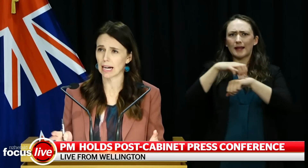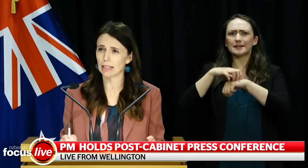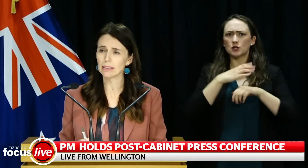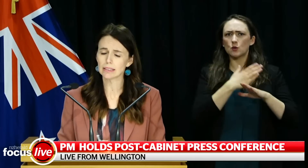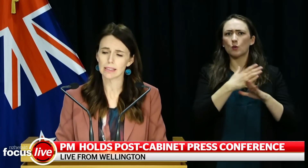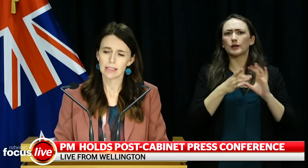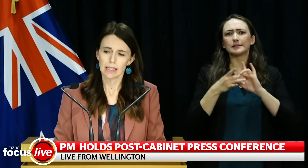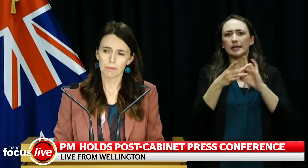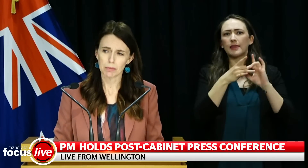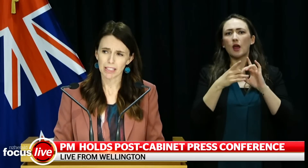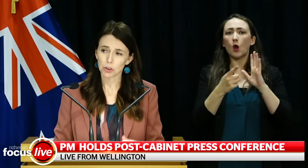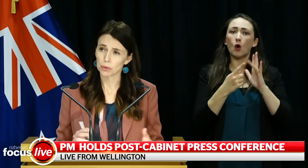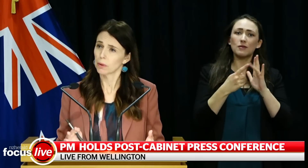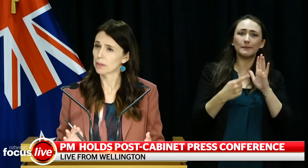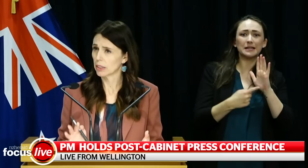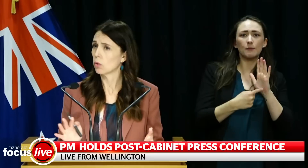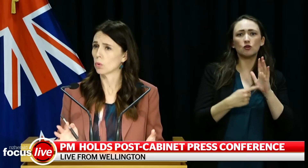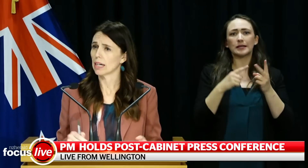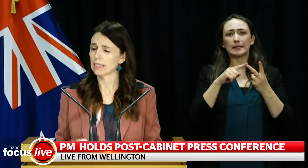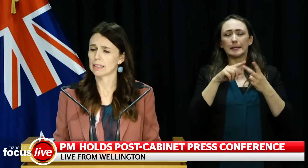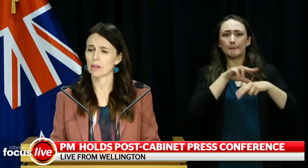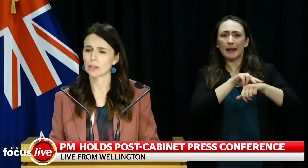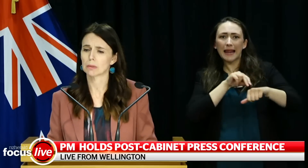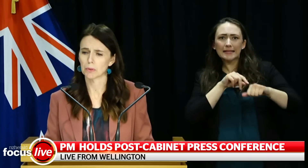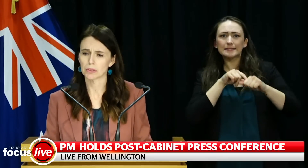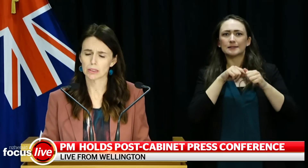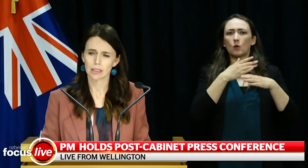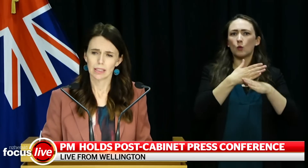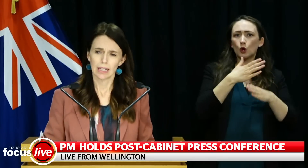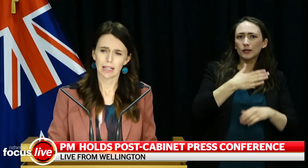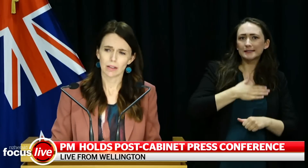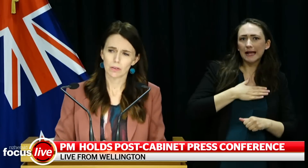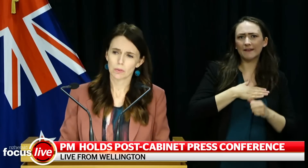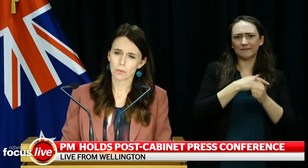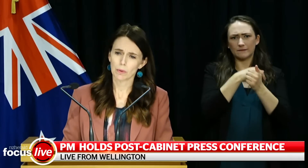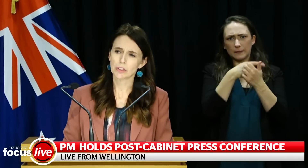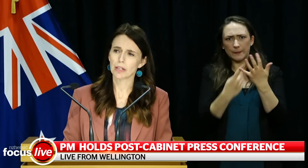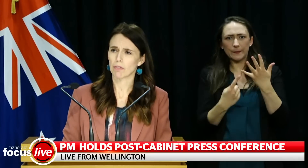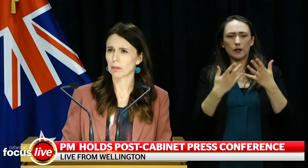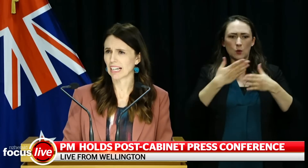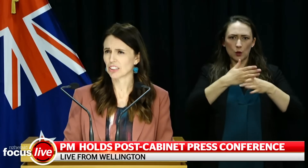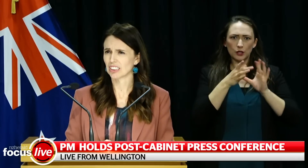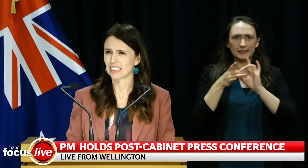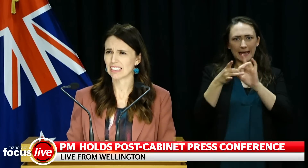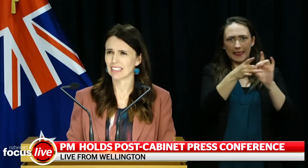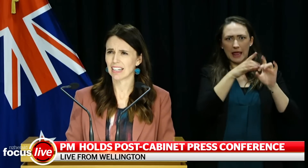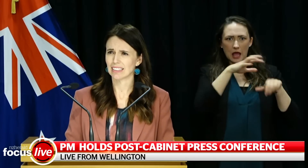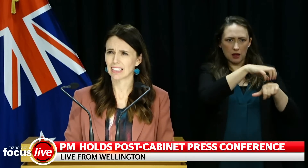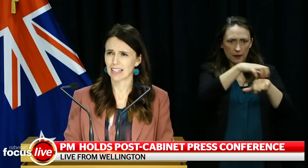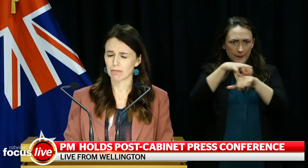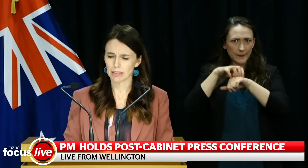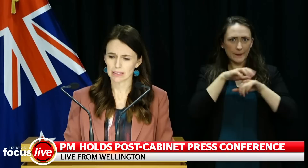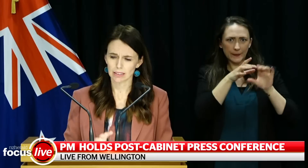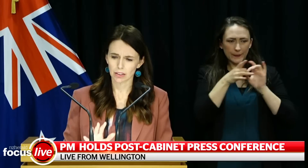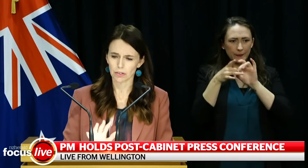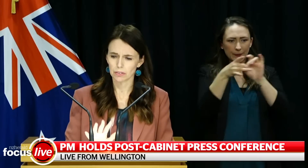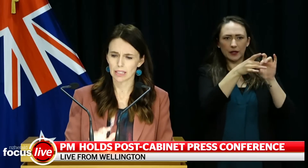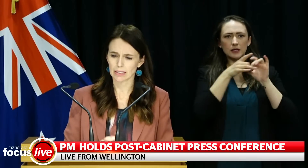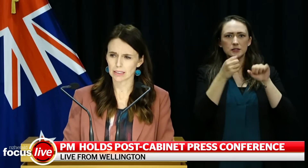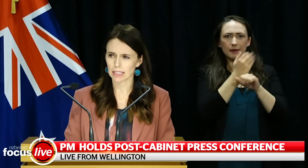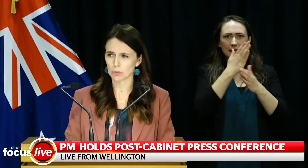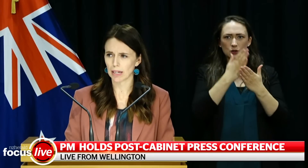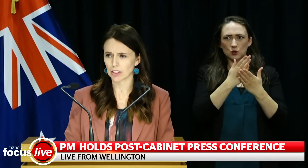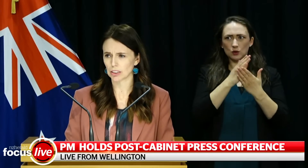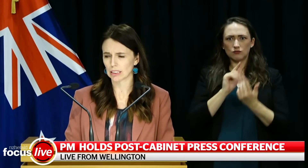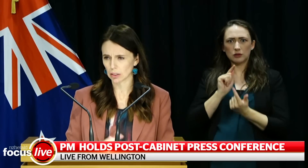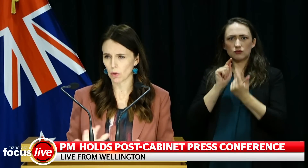Police and others to make sure that we're really coordinated in our response. We do have obligations here as a government, and so